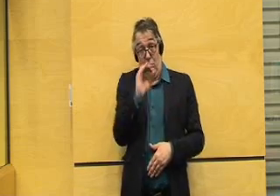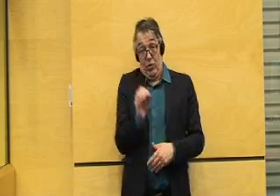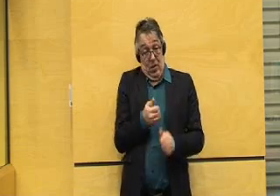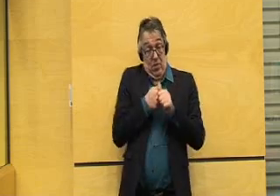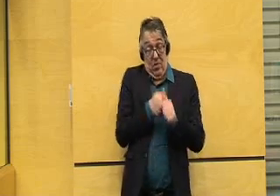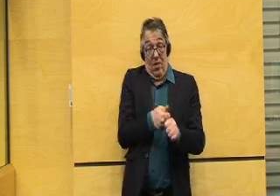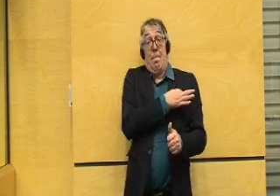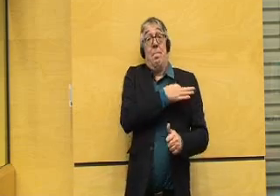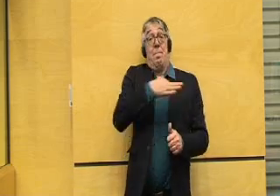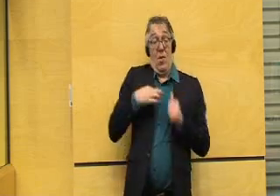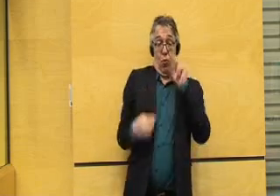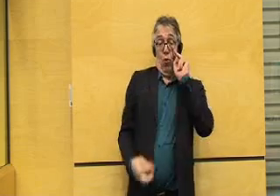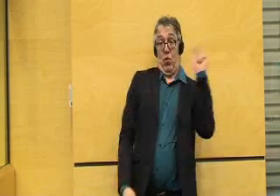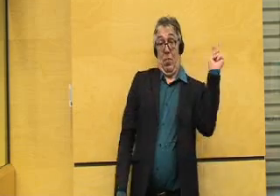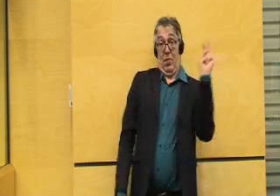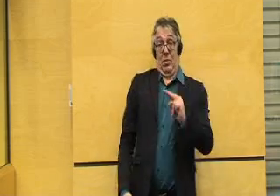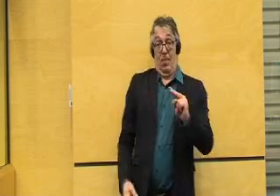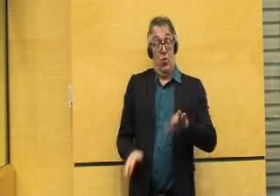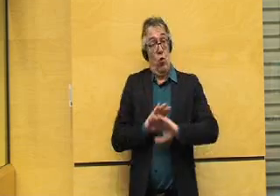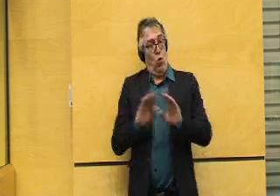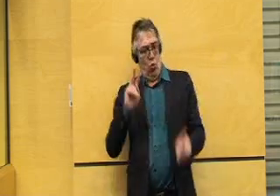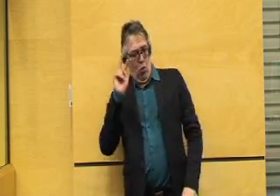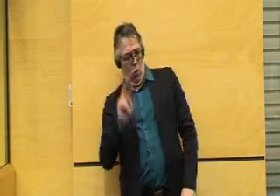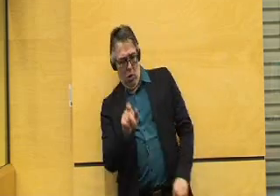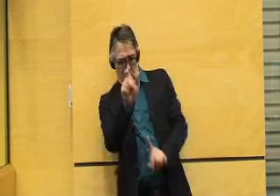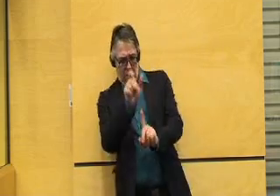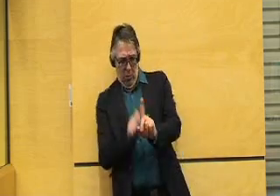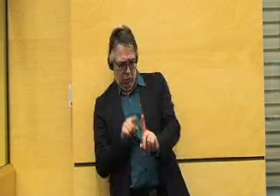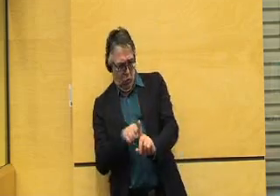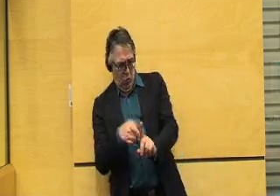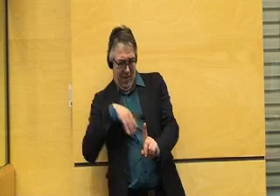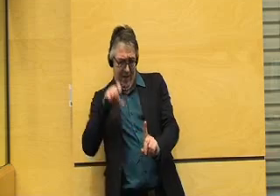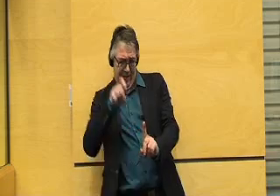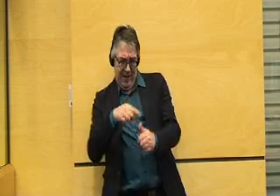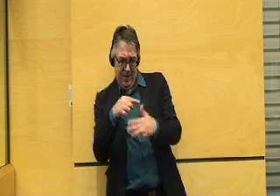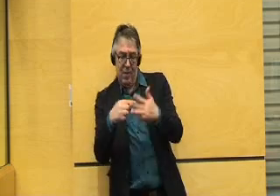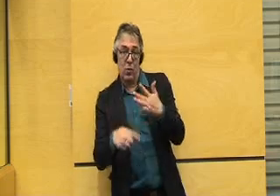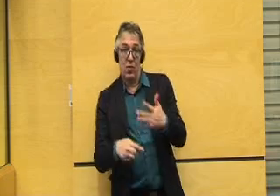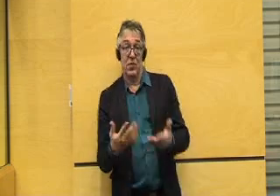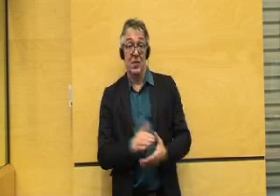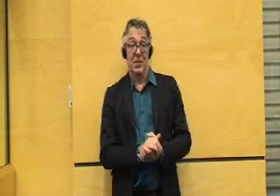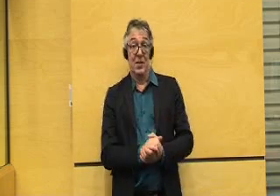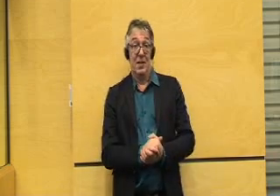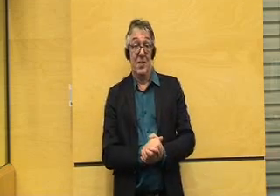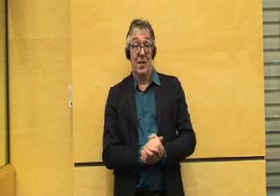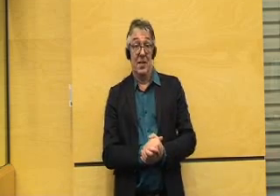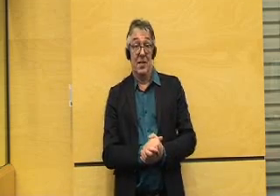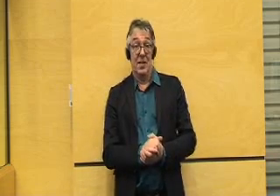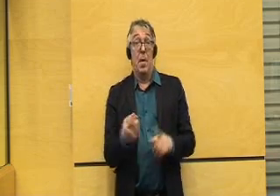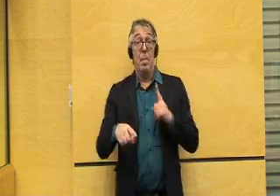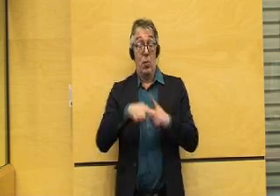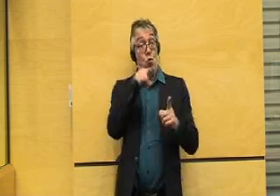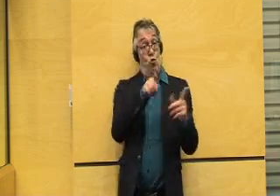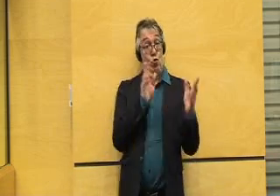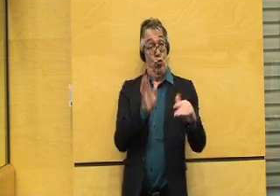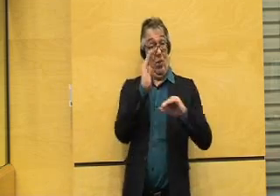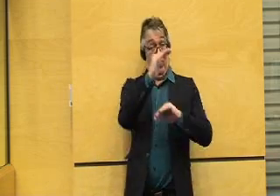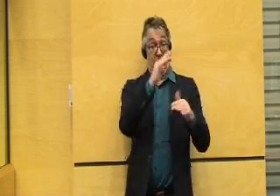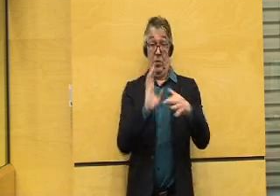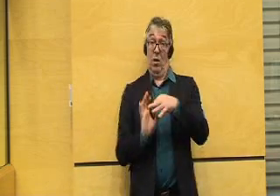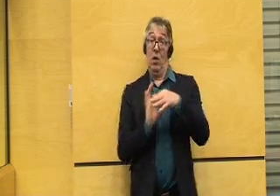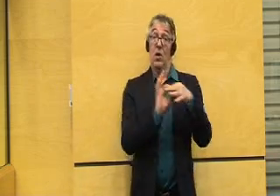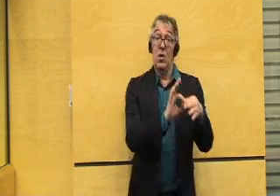needs, and is directly linked with the management of disability fund. Fund is